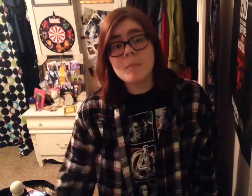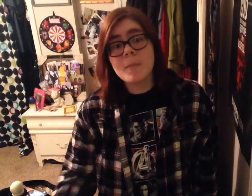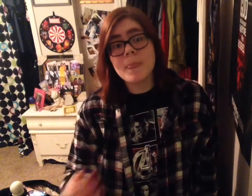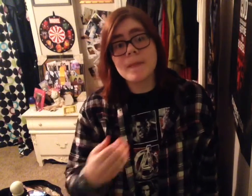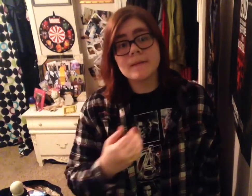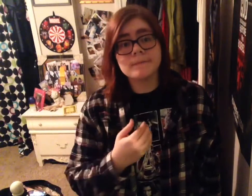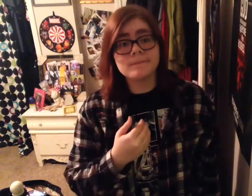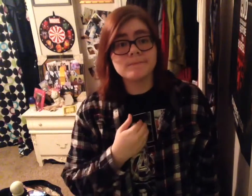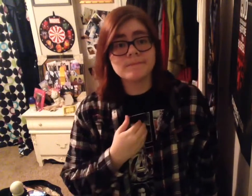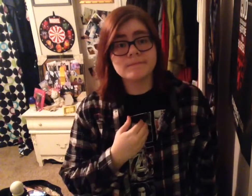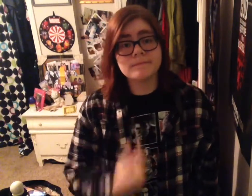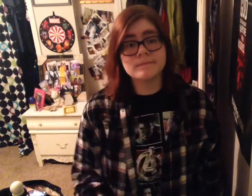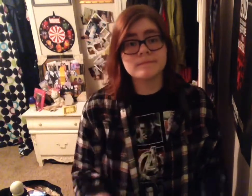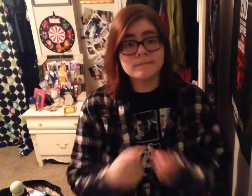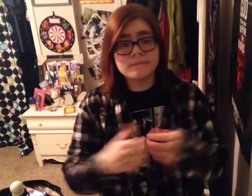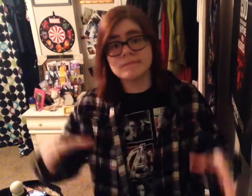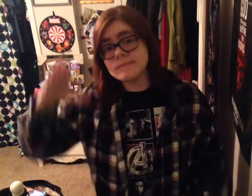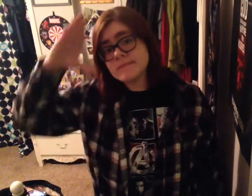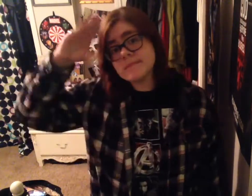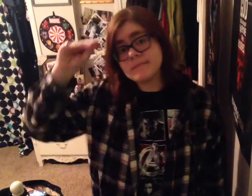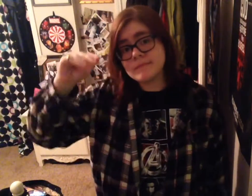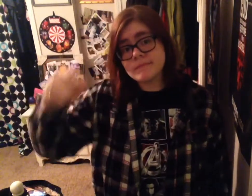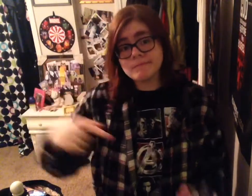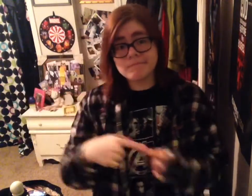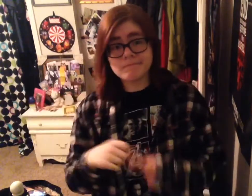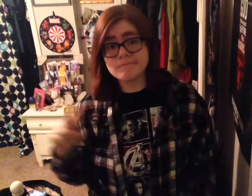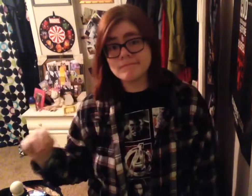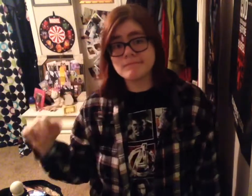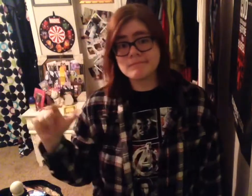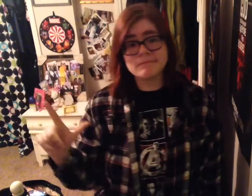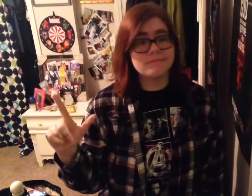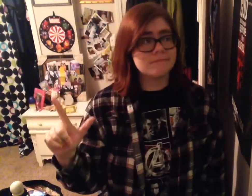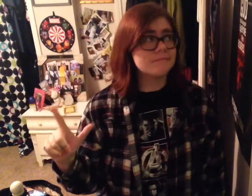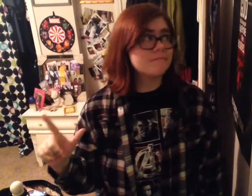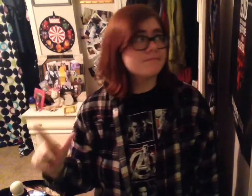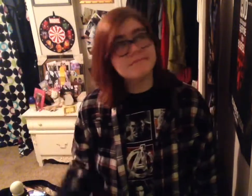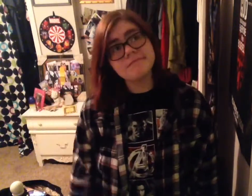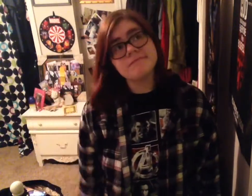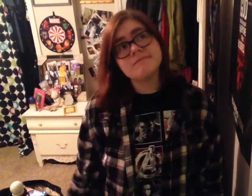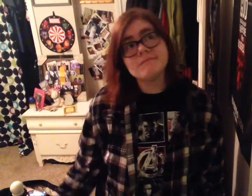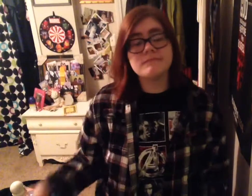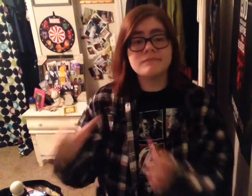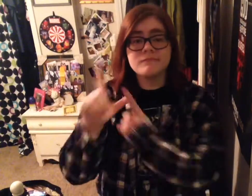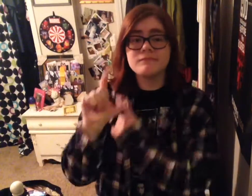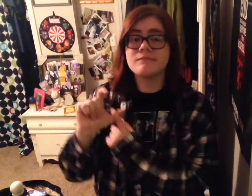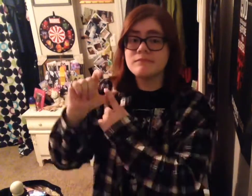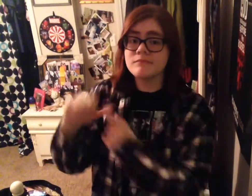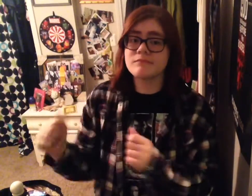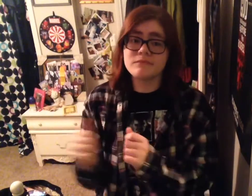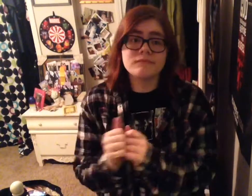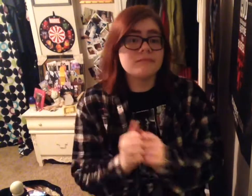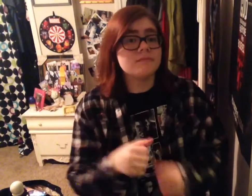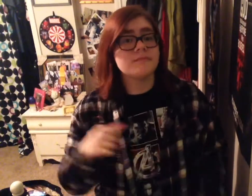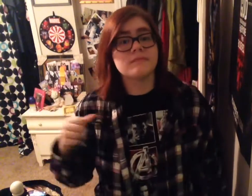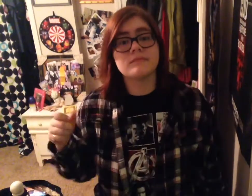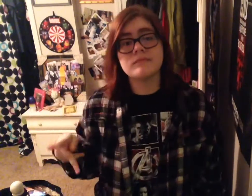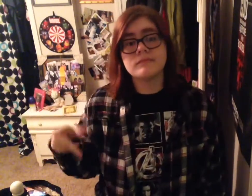I am a lost boy from Neverland Usually hanging out with Peter